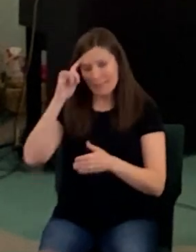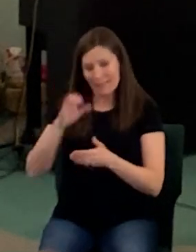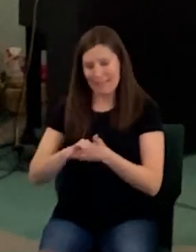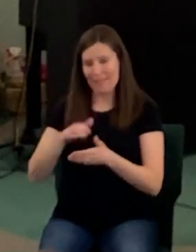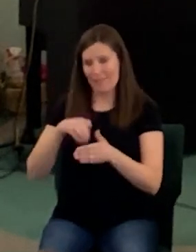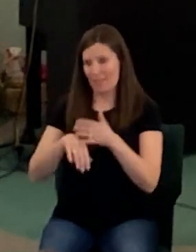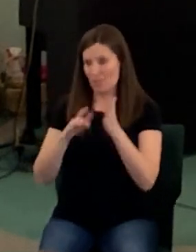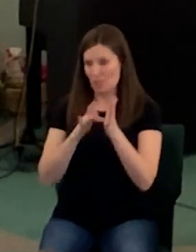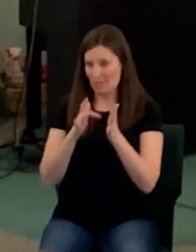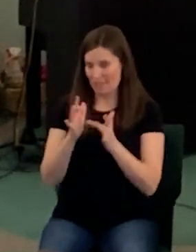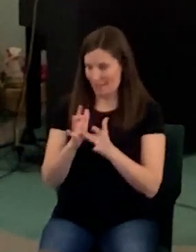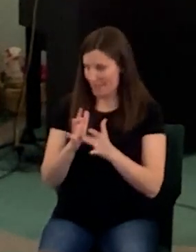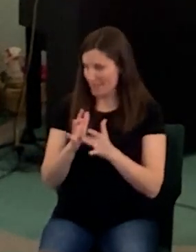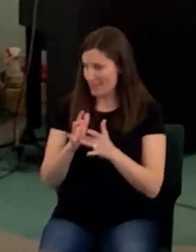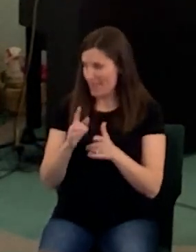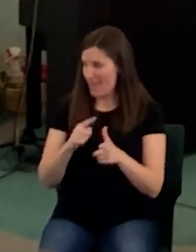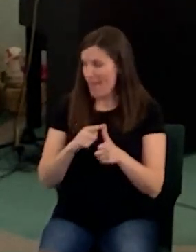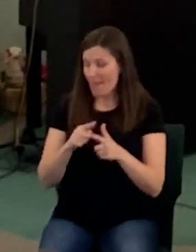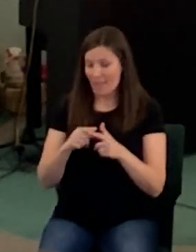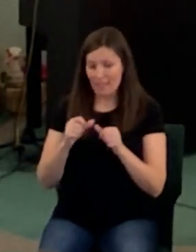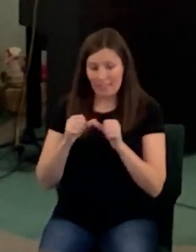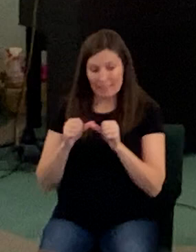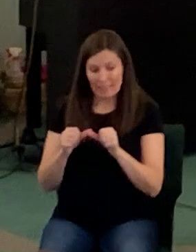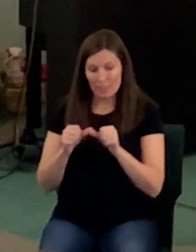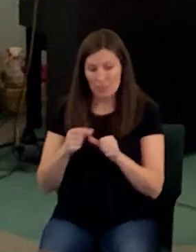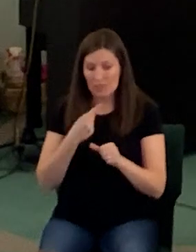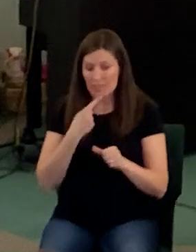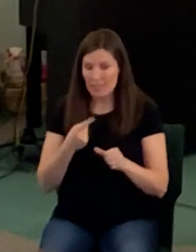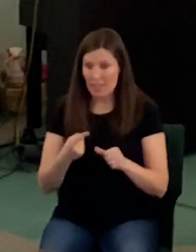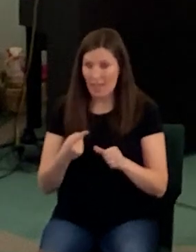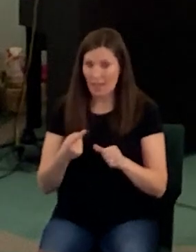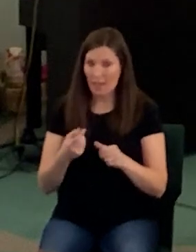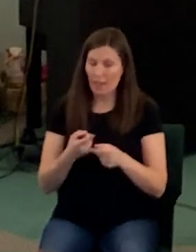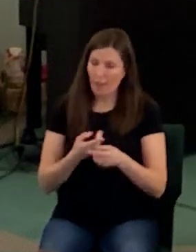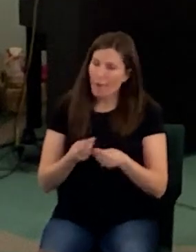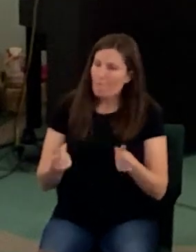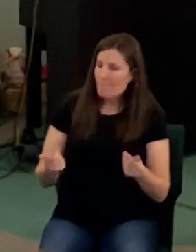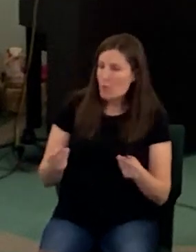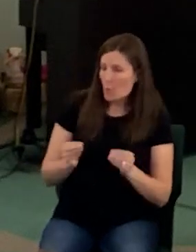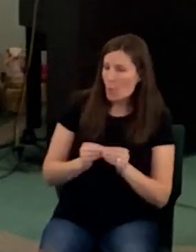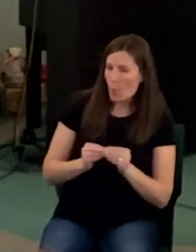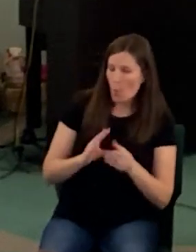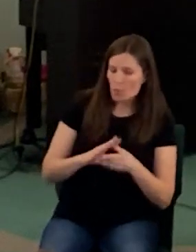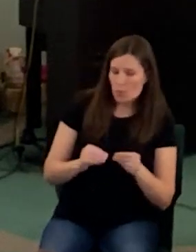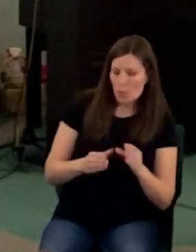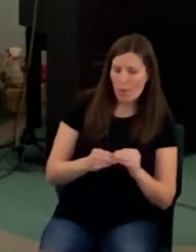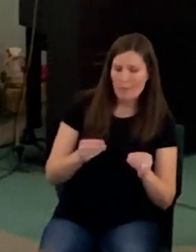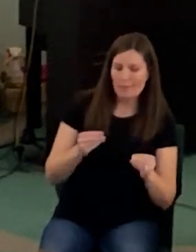Jesus. Then he continues on with a few more stories and a few more words to